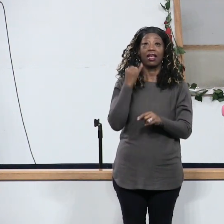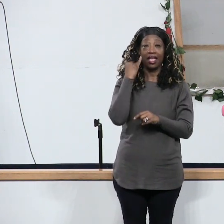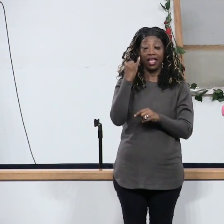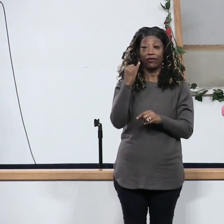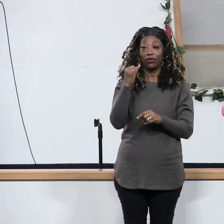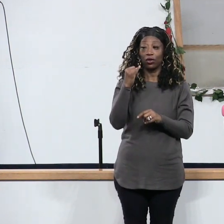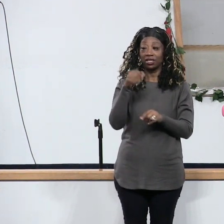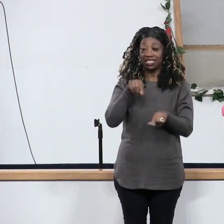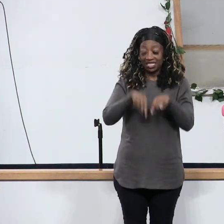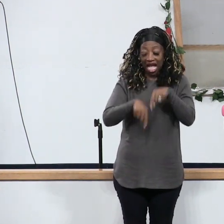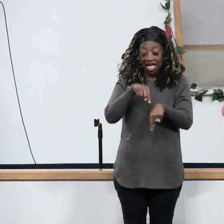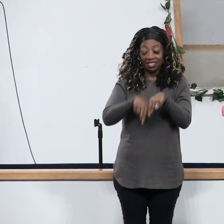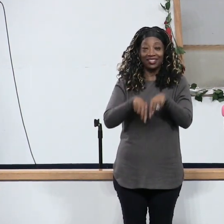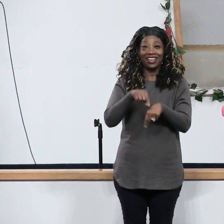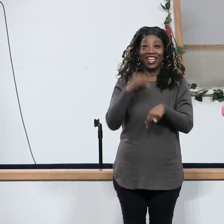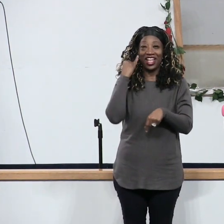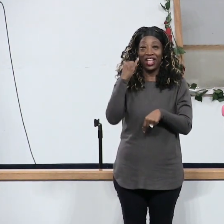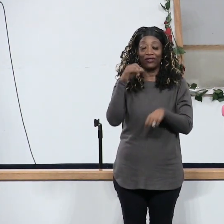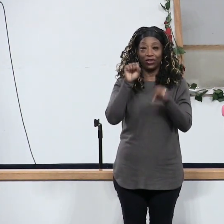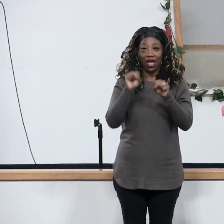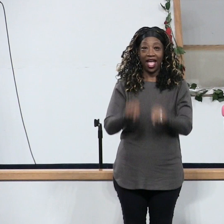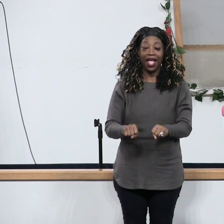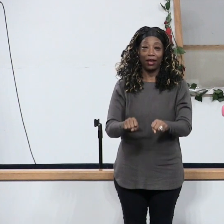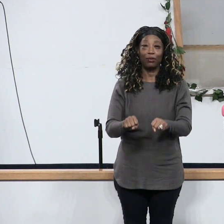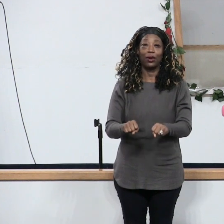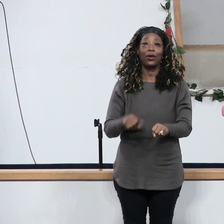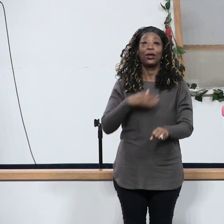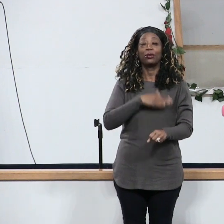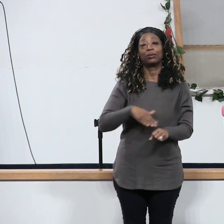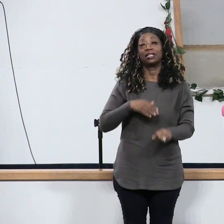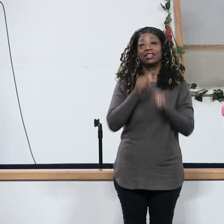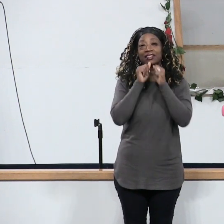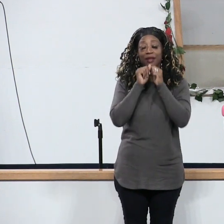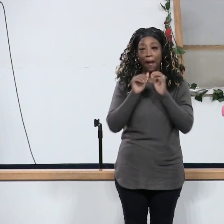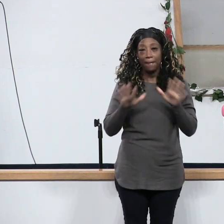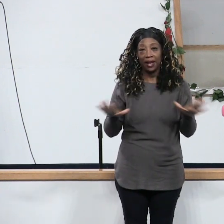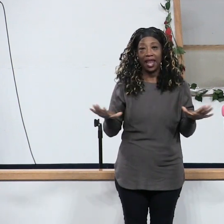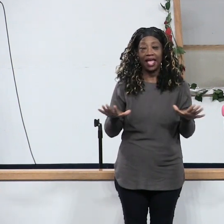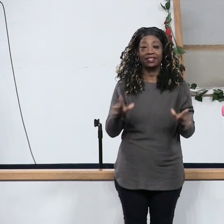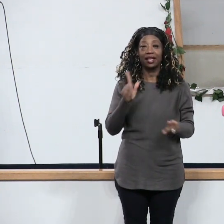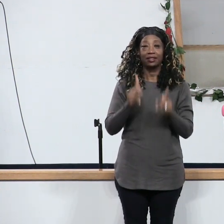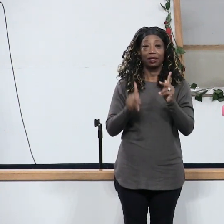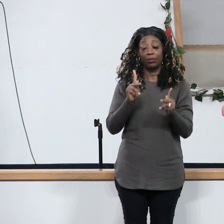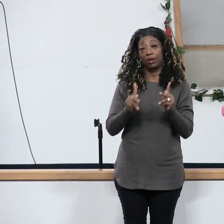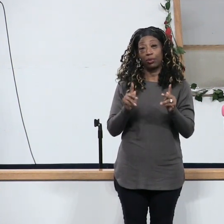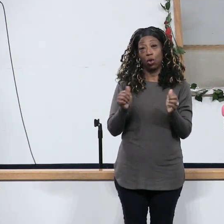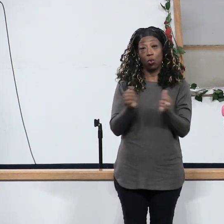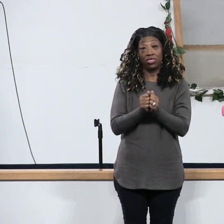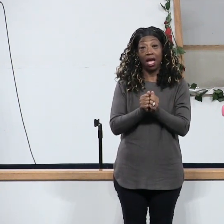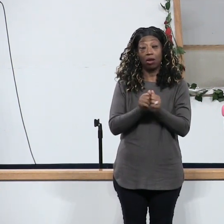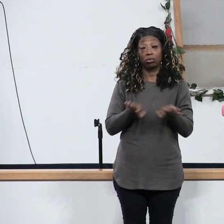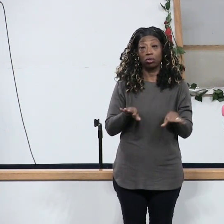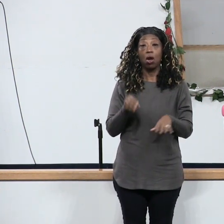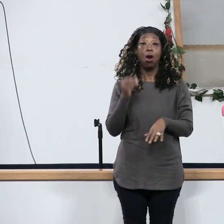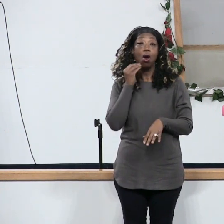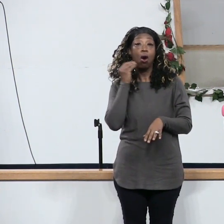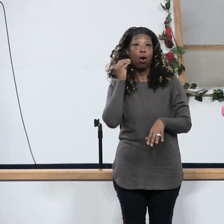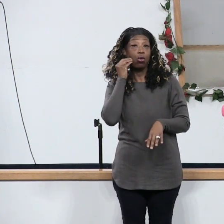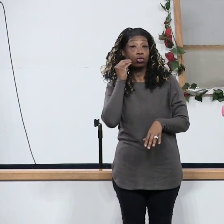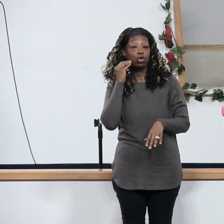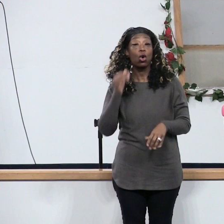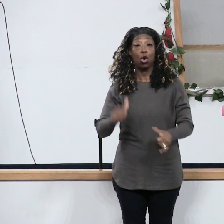while you're out and about, see any of those, we want to be a blessing to those without homes who are living on the street. All